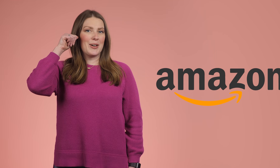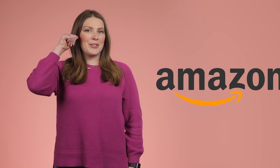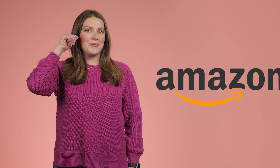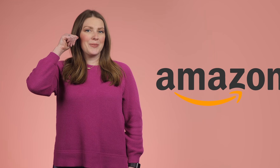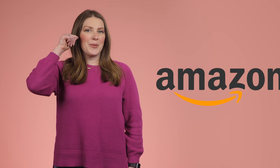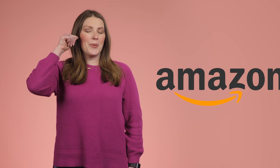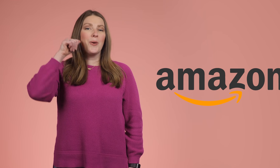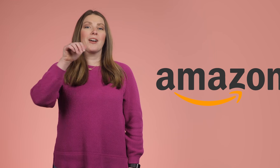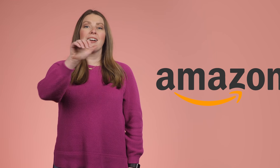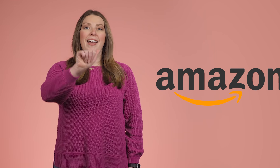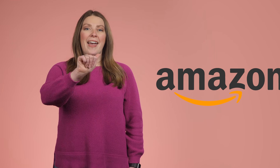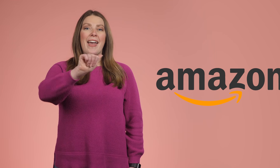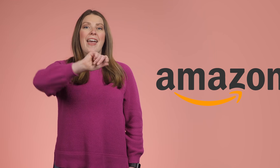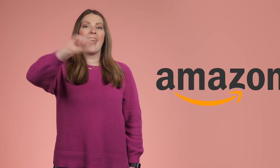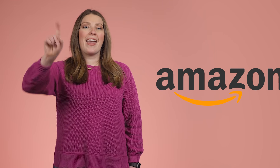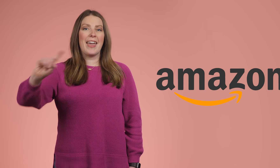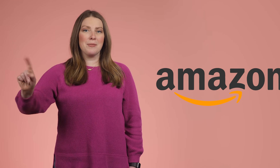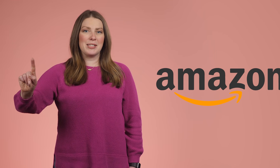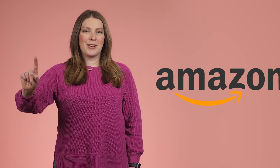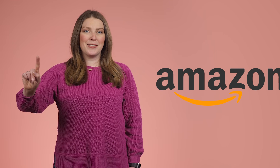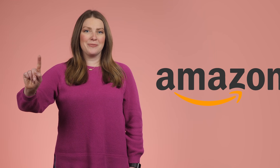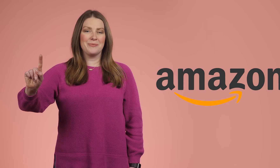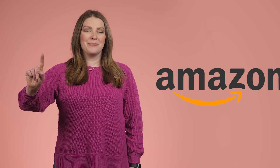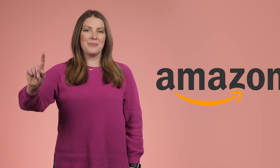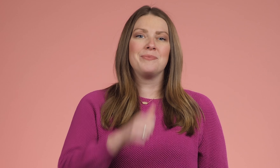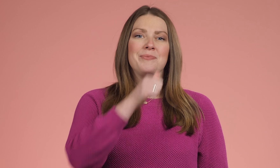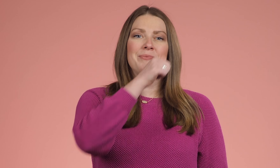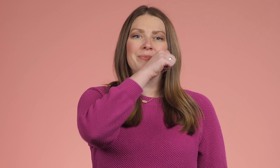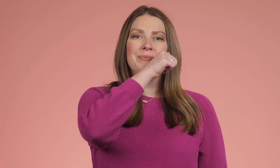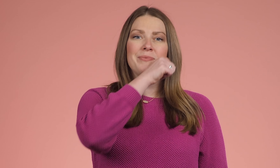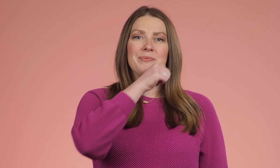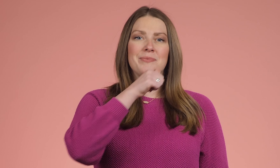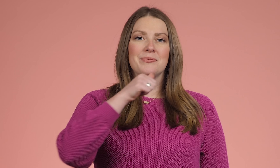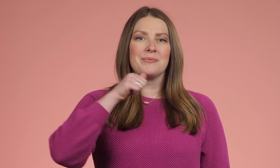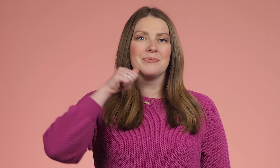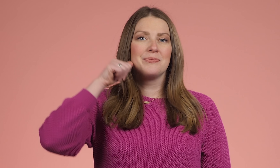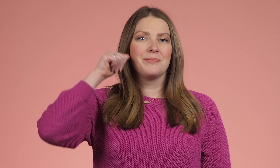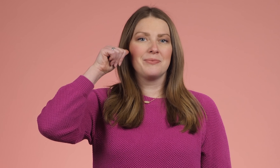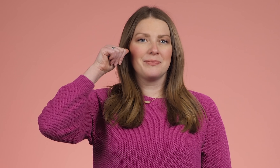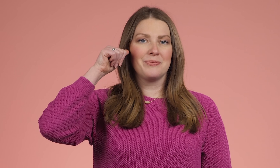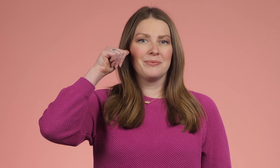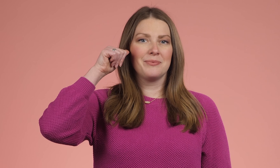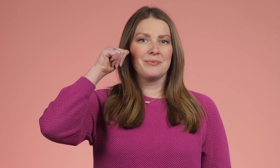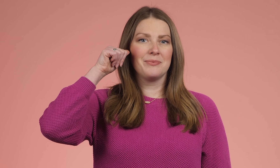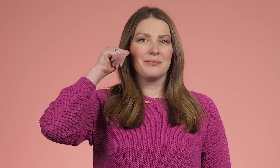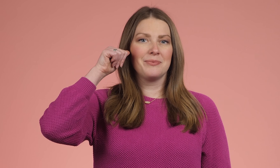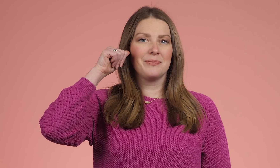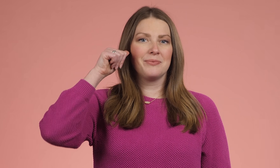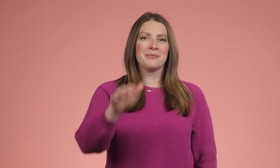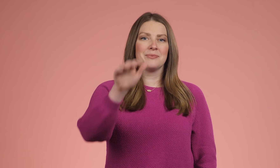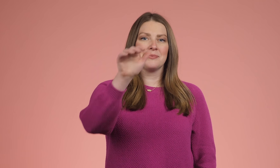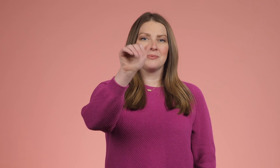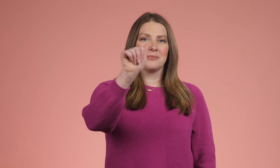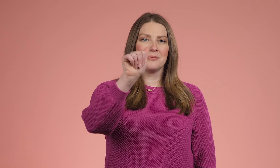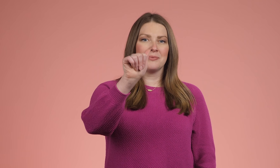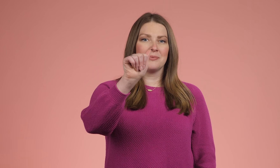Amazon or Amazon. It's an A making a smile or